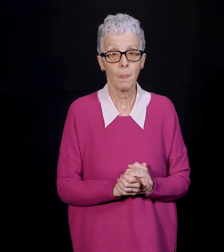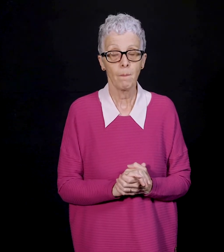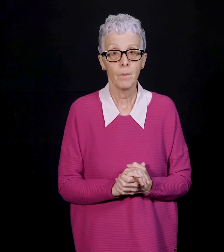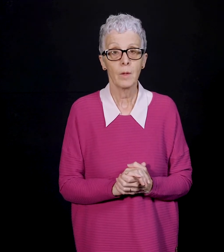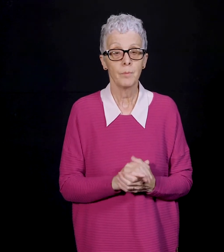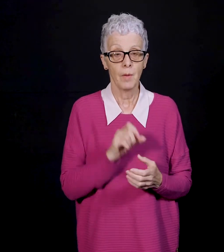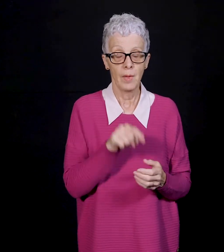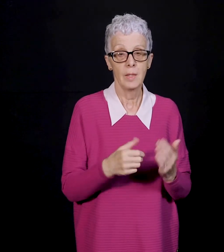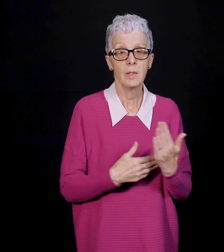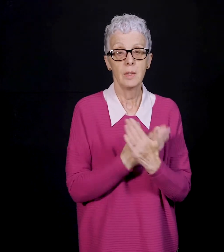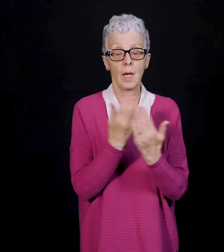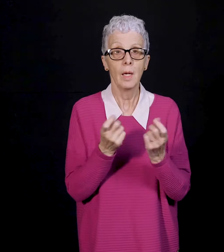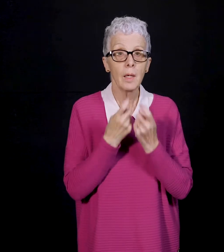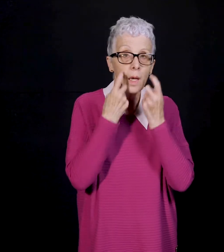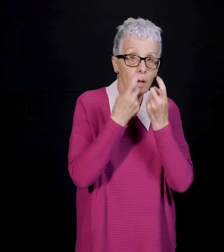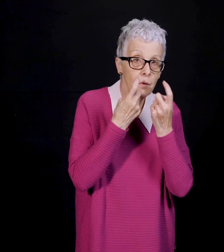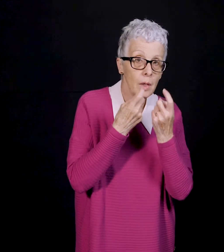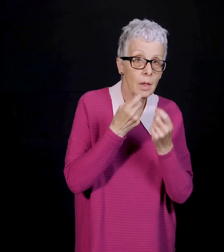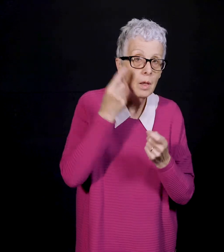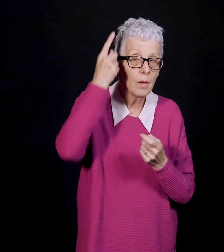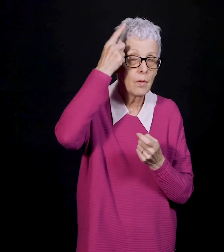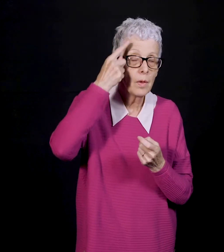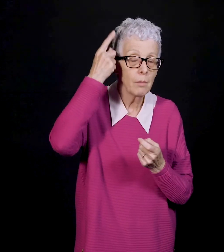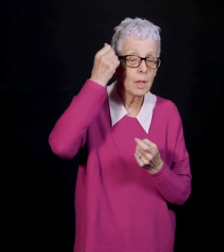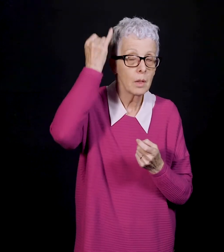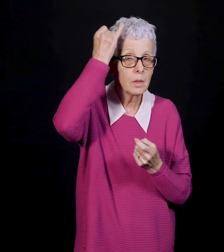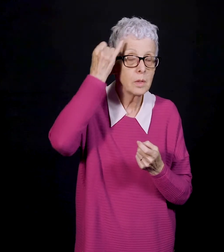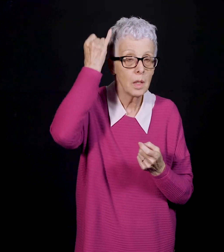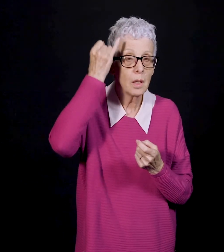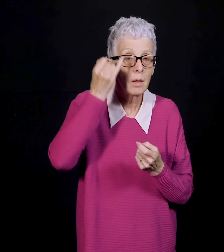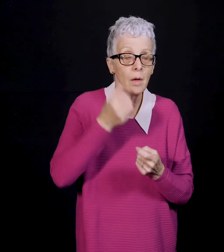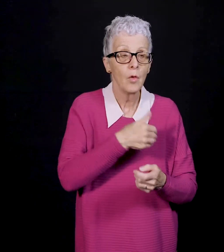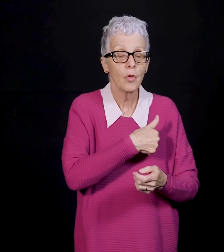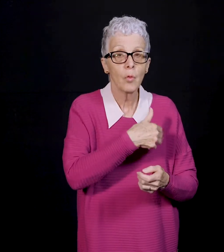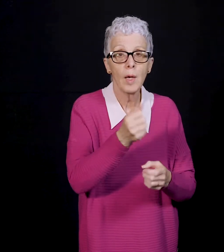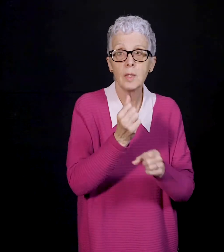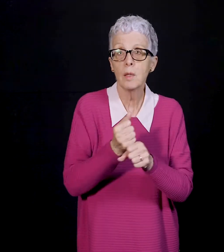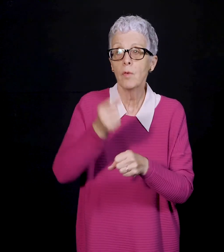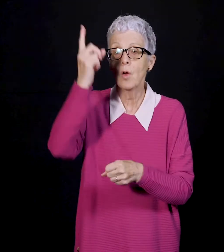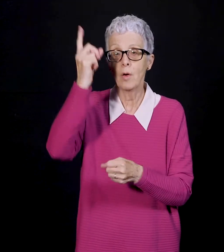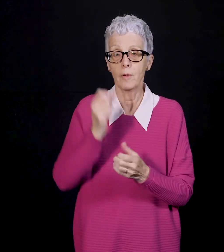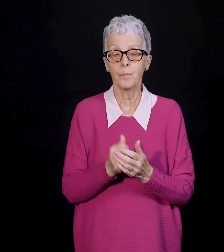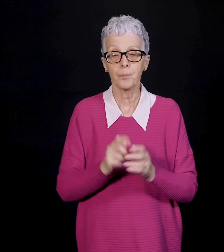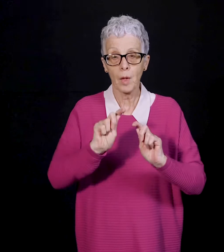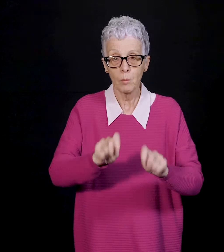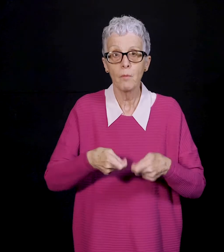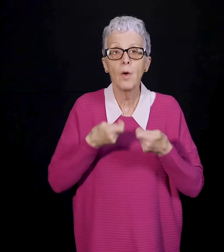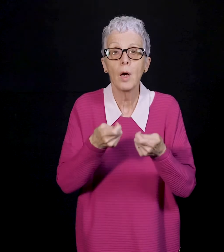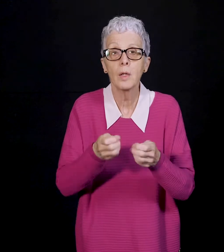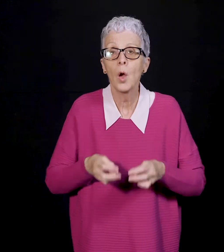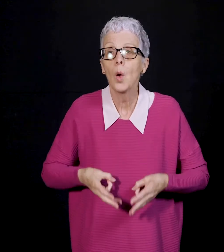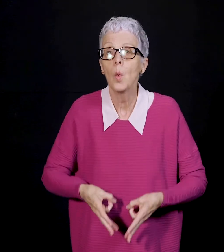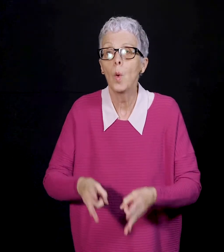day, they were to carefully consider the implications of their sin and the grace of God that was given to them by providing a way for them to